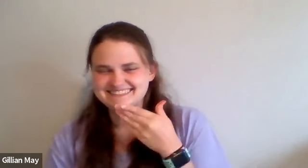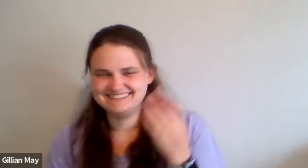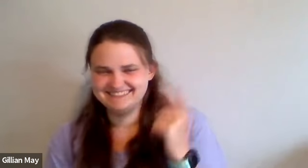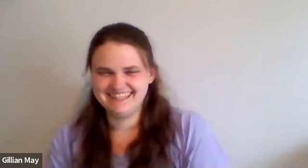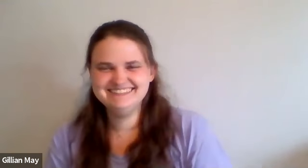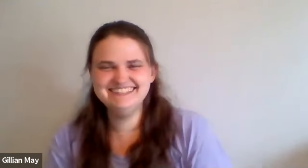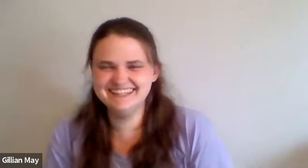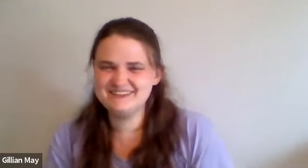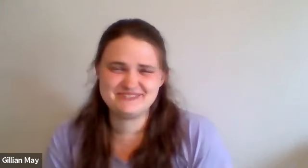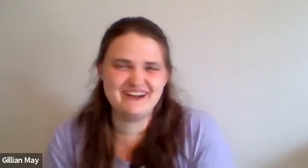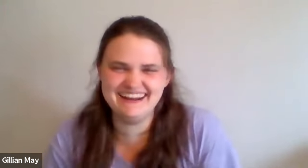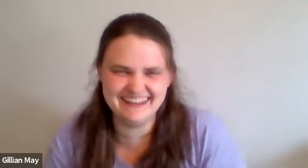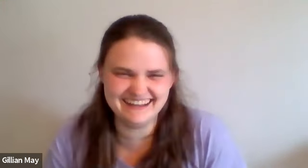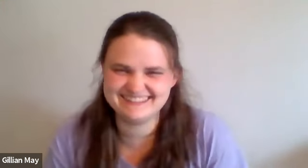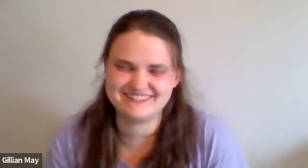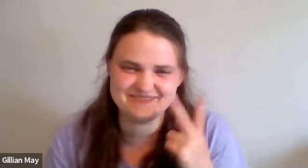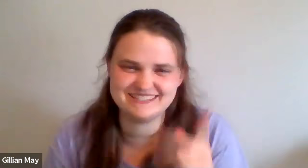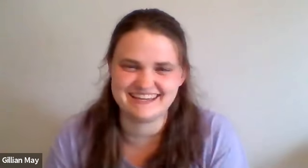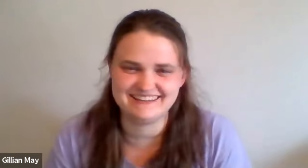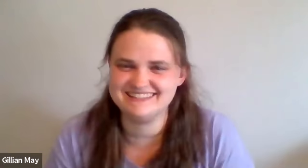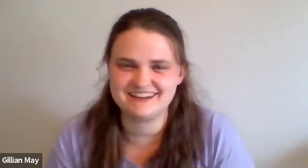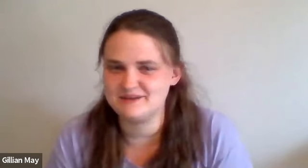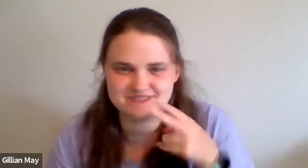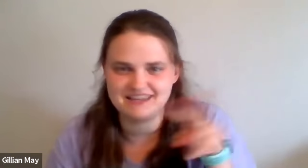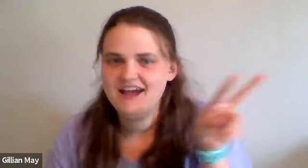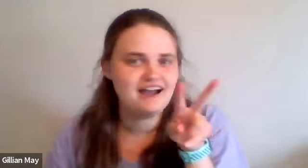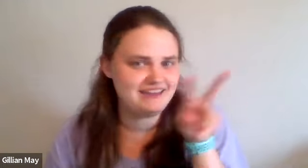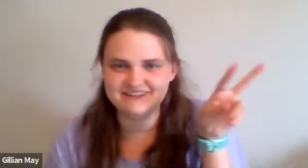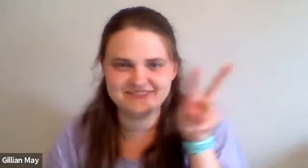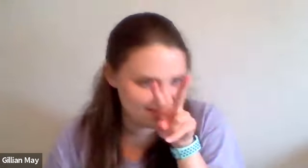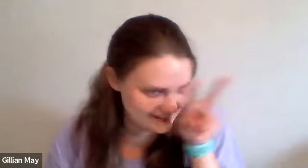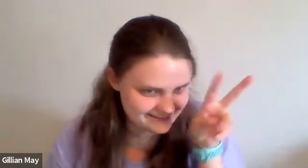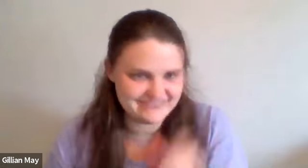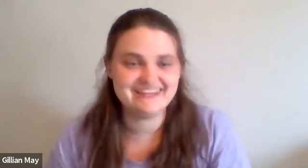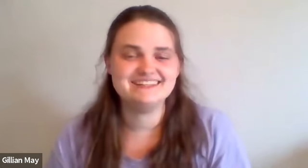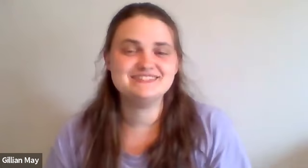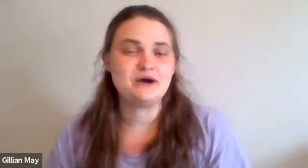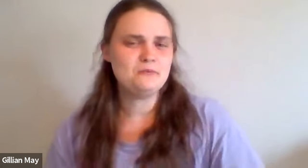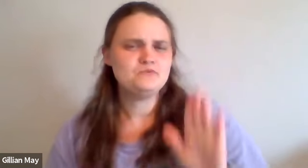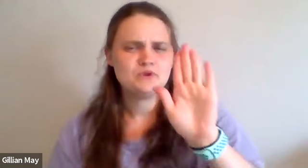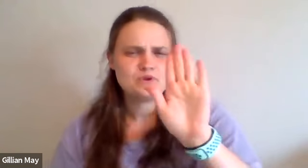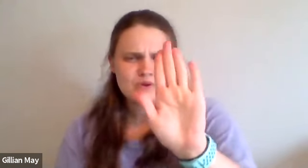Good, yes. I'm sorry. I saw Miss Katie the entire time. I was like, I can't even but yes. So